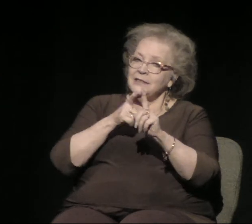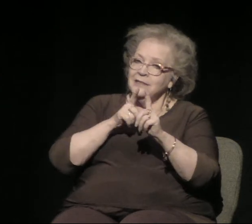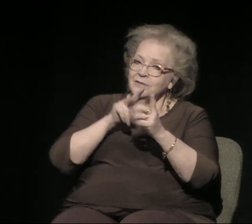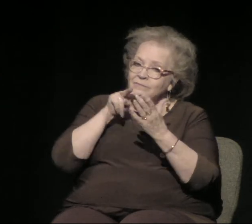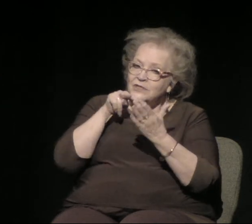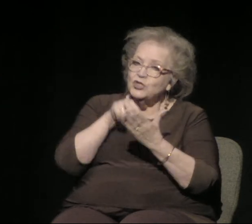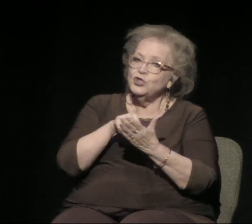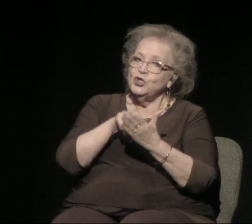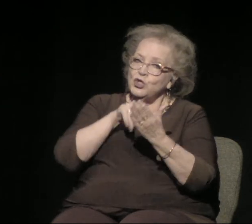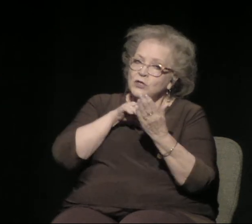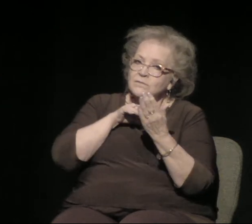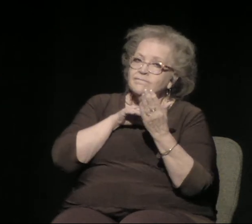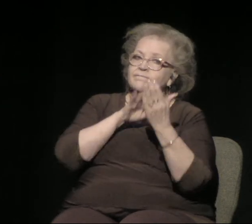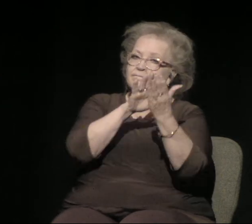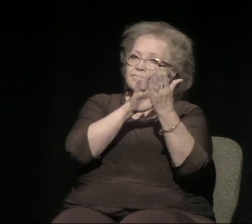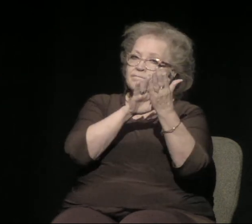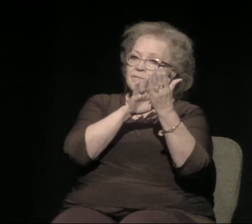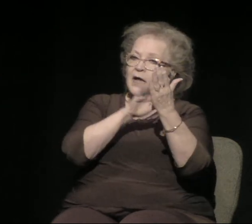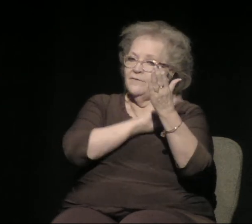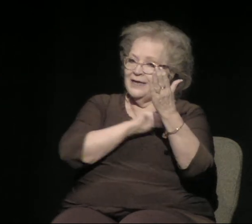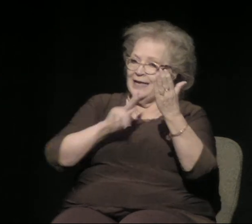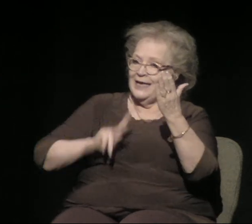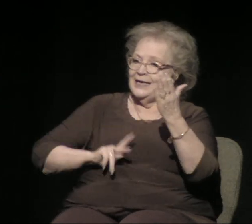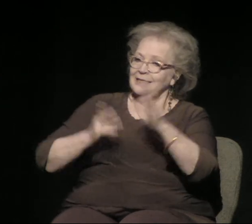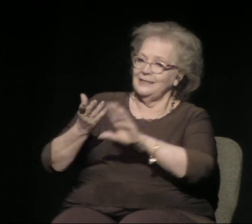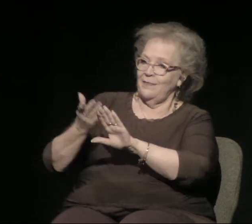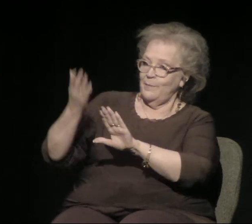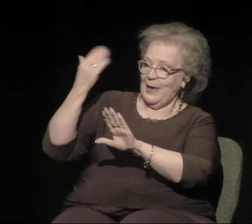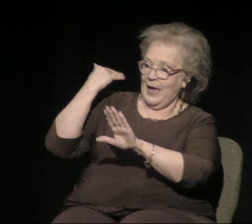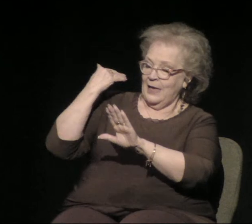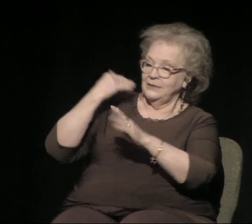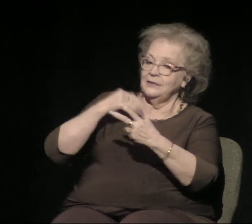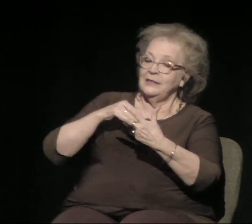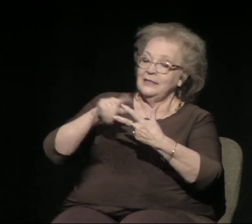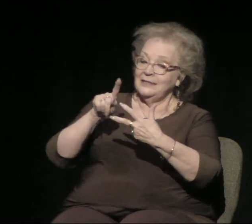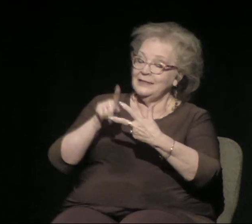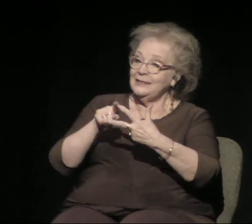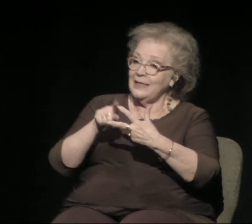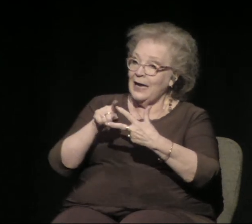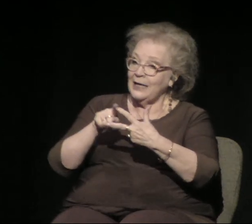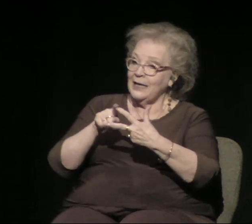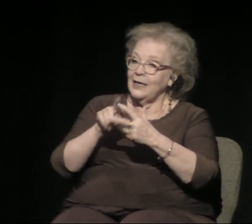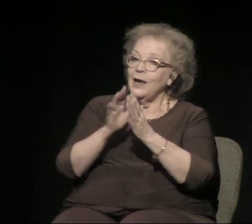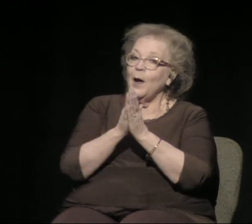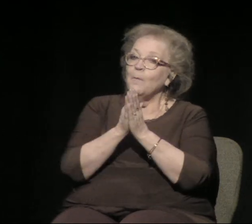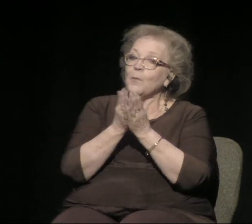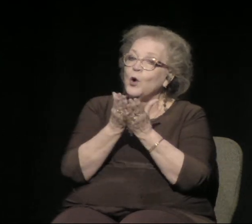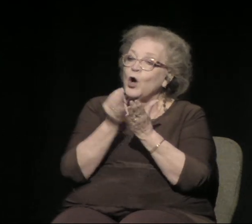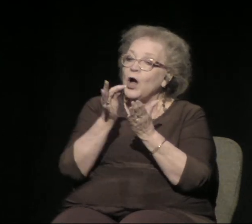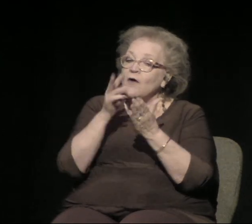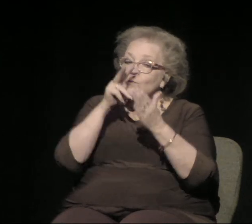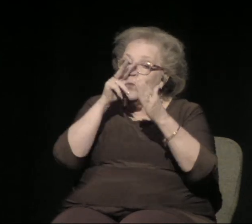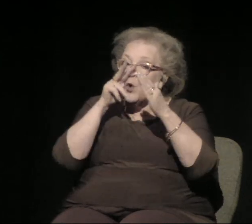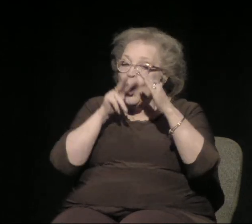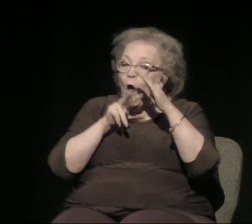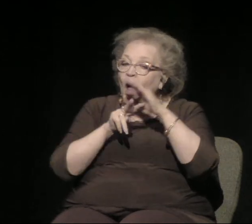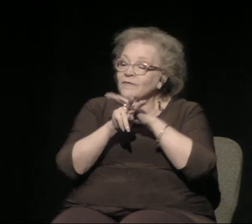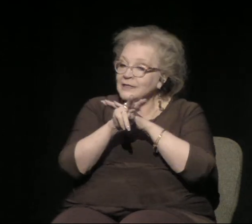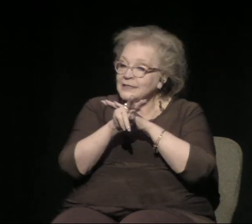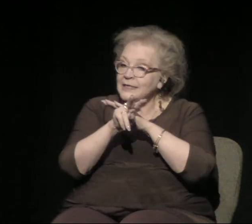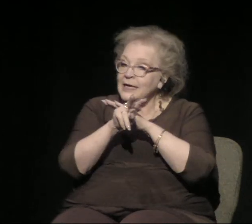up to kings and kingdoms of the past. Secondly, Daniel's a book of prophecy. It